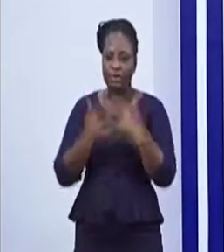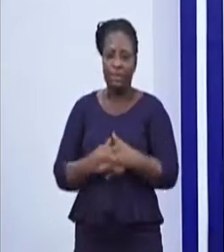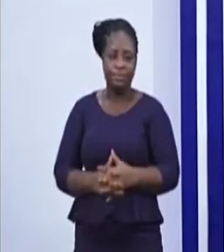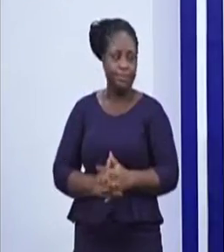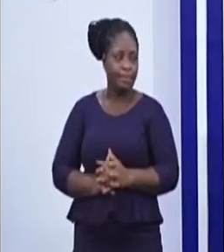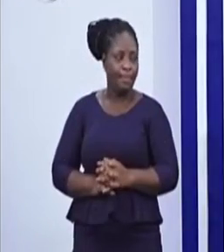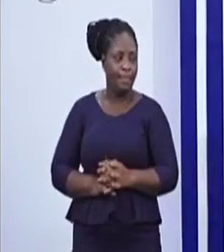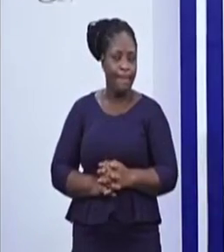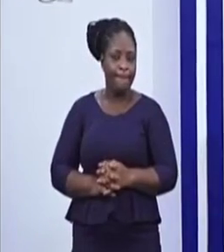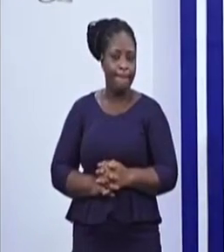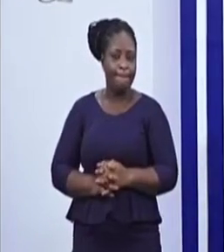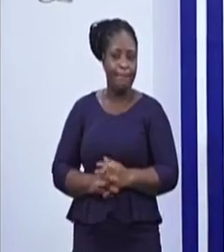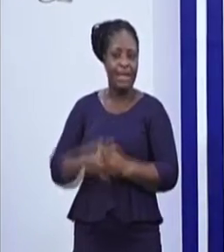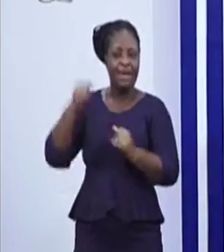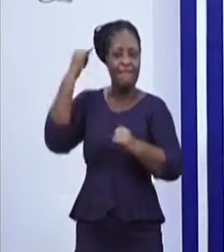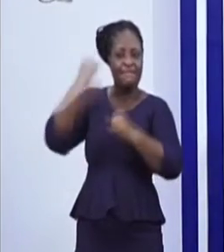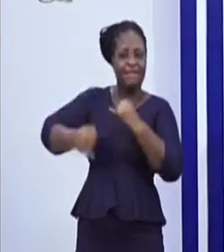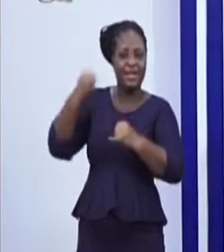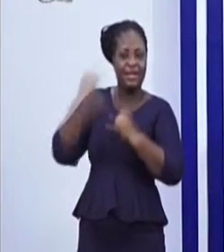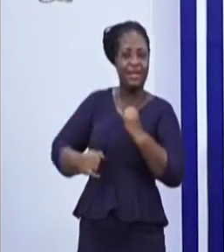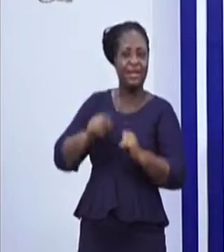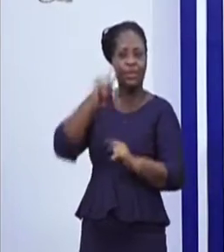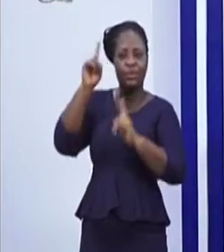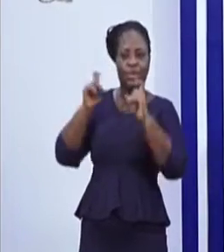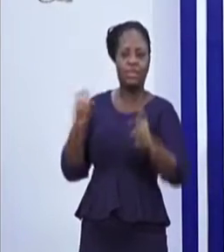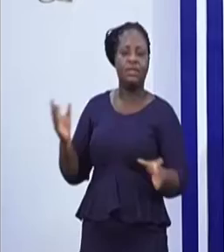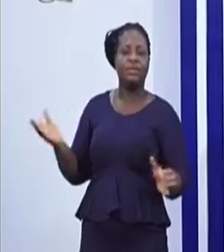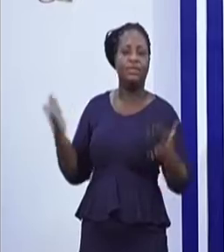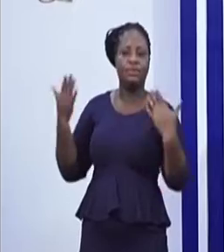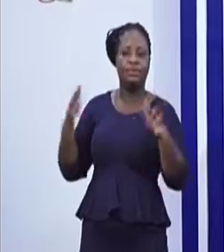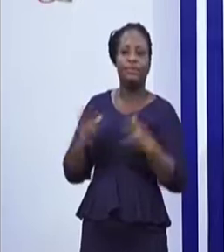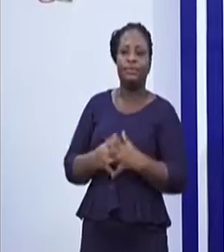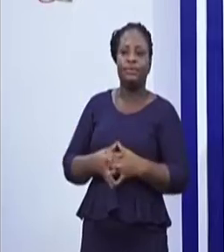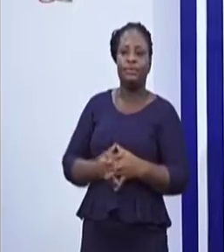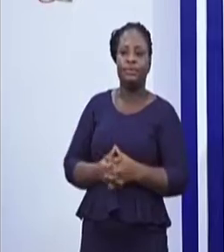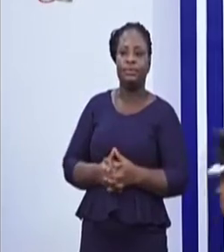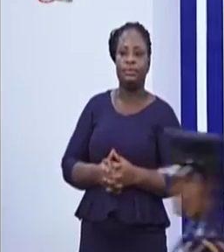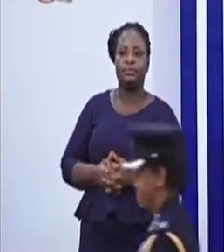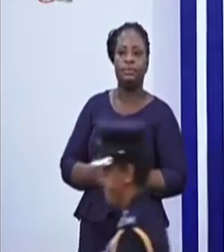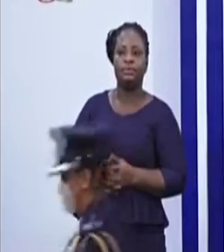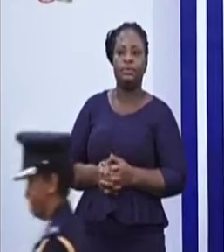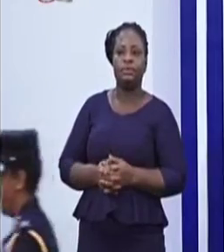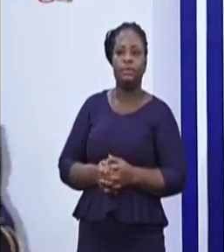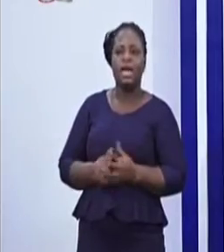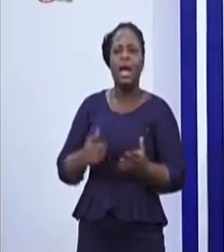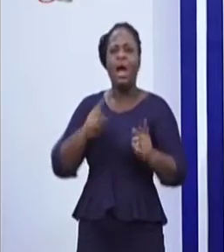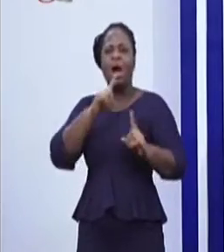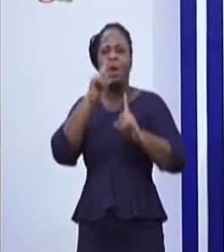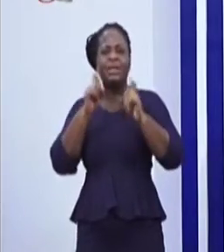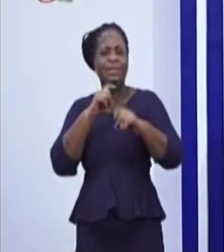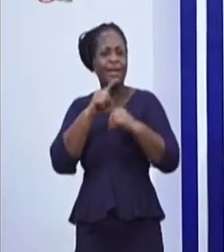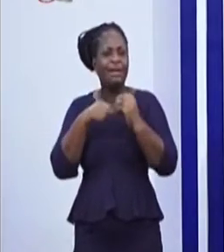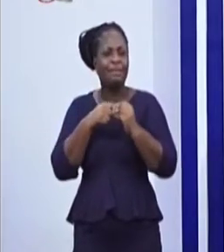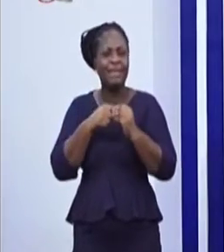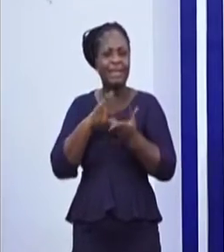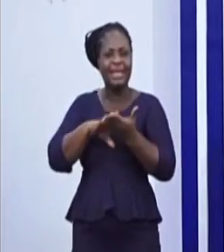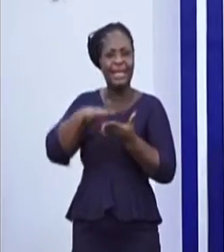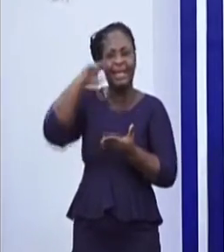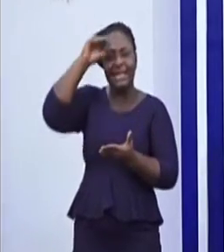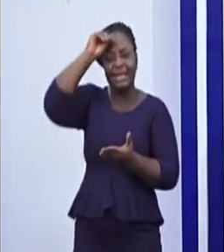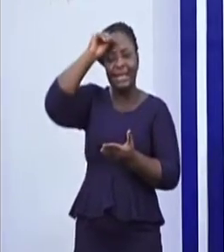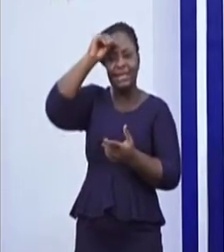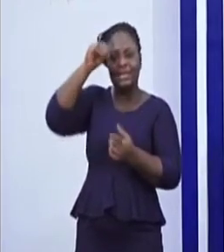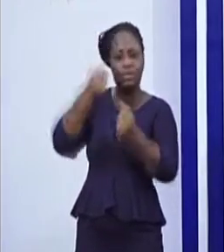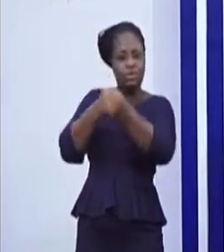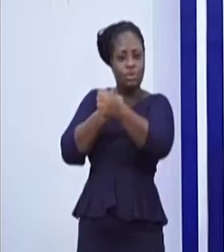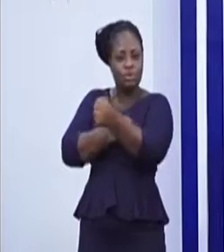Thank you, ACP. We'll take a final batch of questions and then we'll wrap up. A final batch of questions and then we'll wrap up. There was a question about learning support for